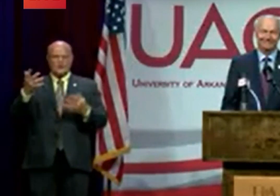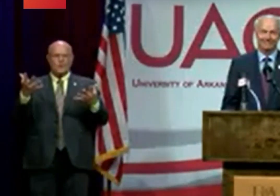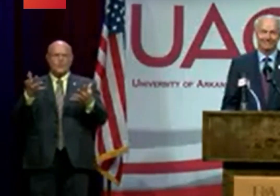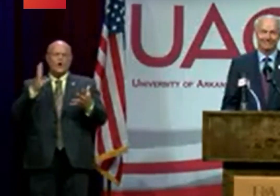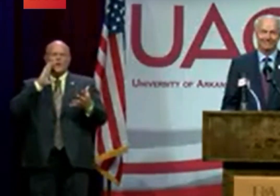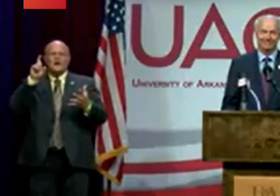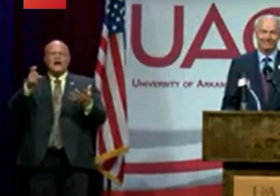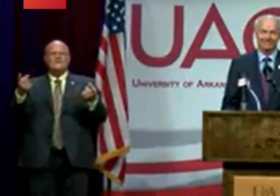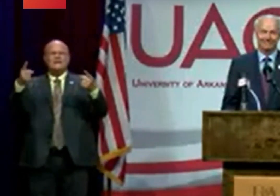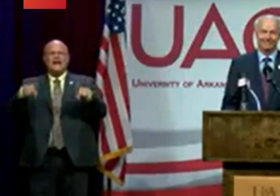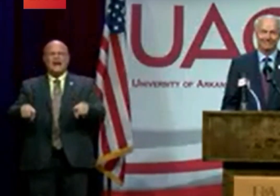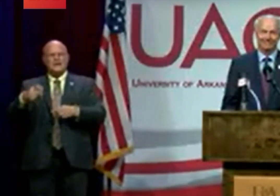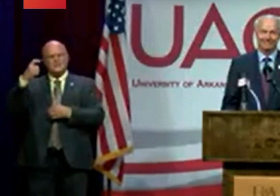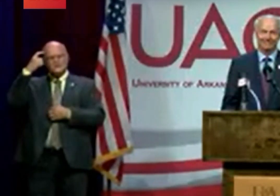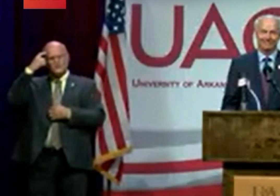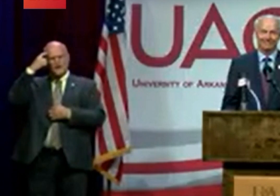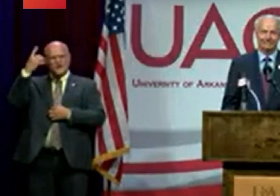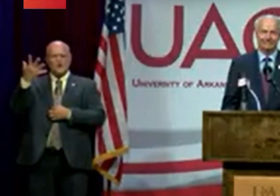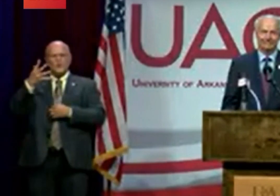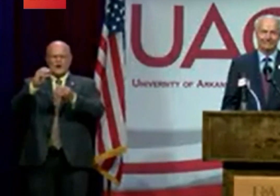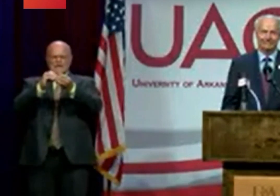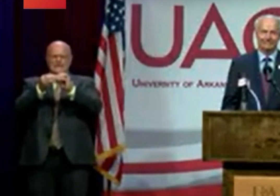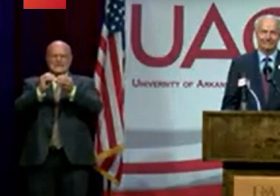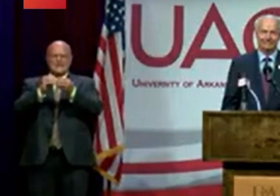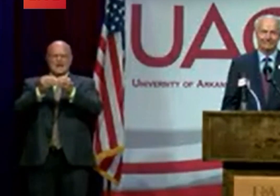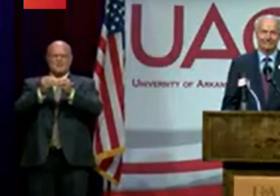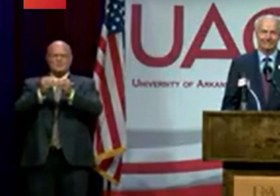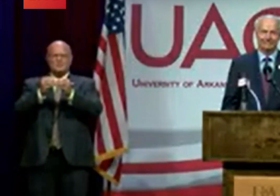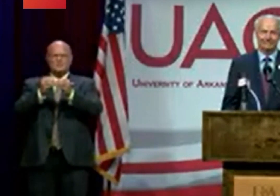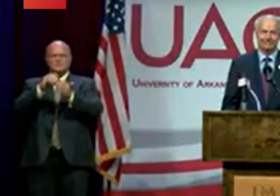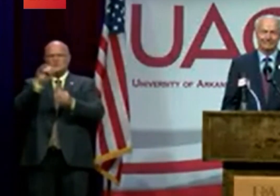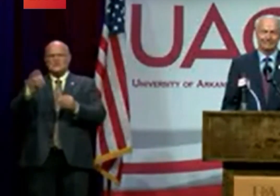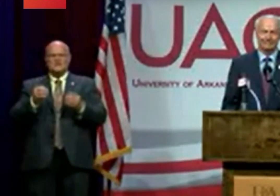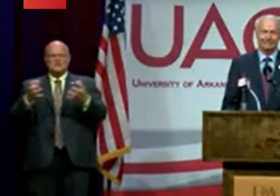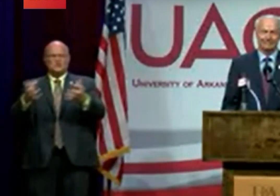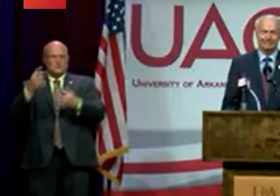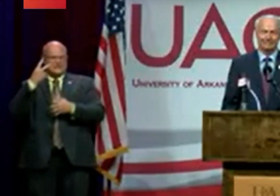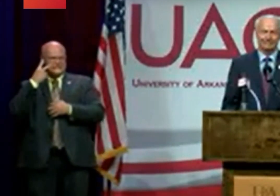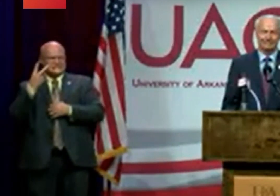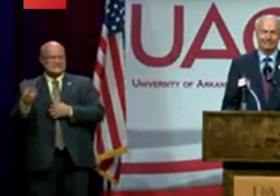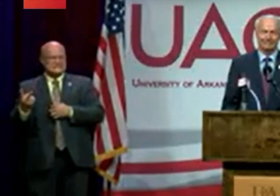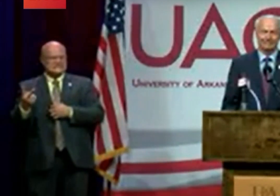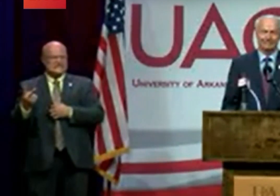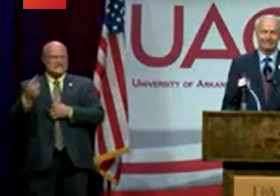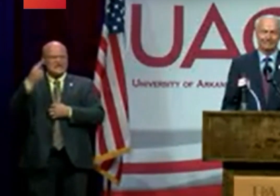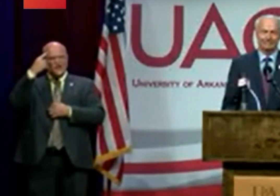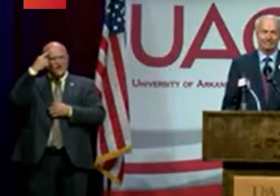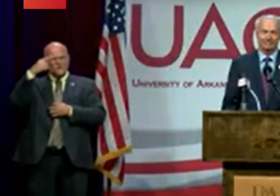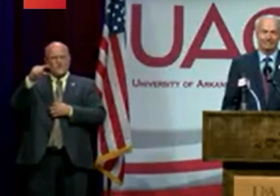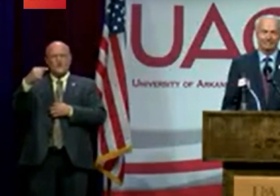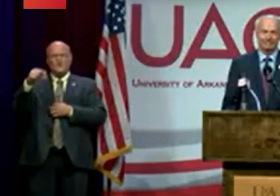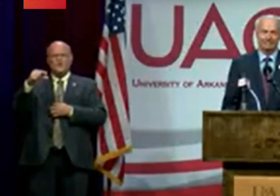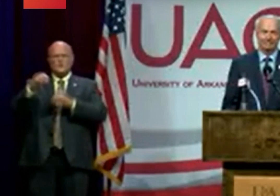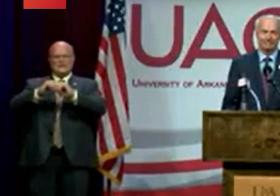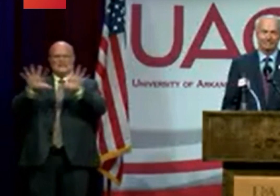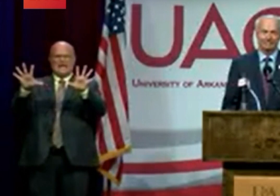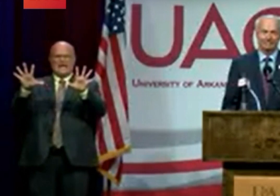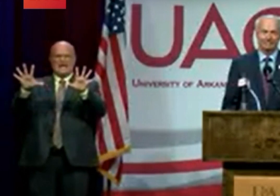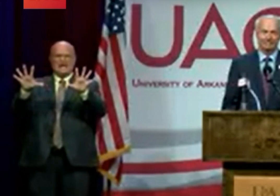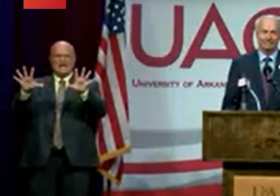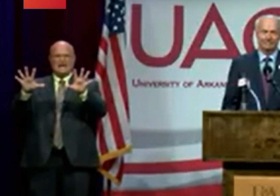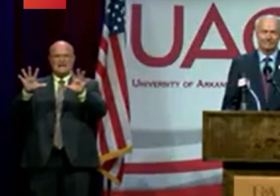have to happen in your mind? What numbers or percentages do you want to see for the green light to be given to